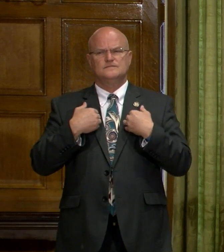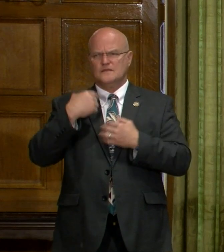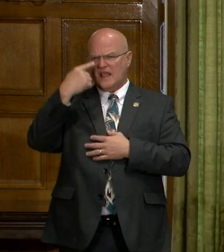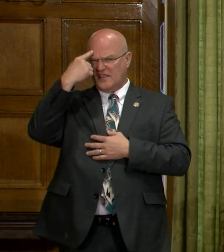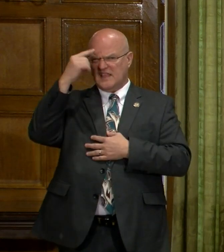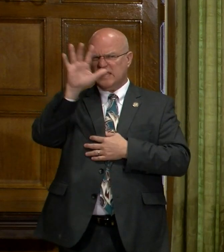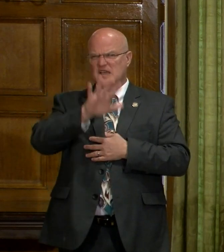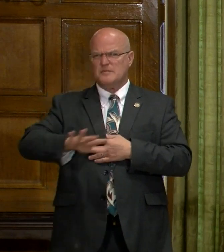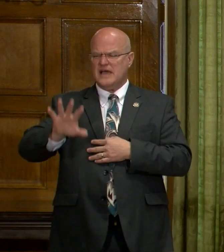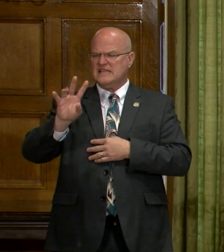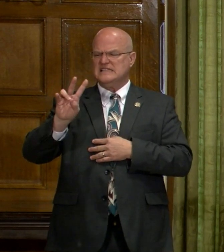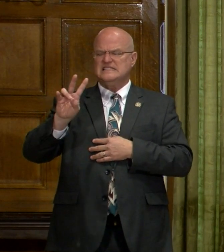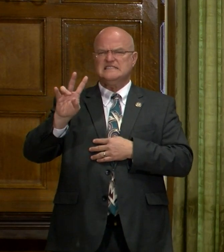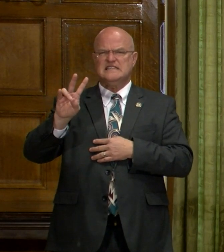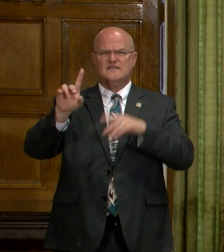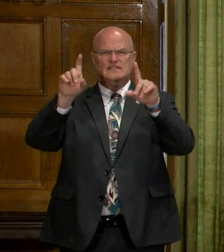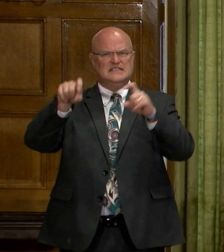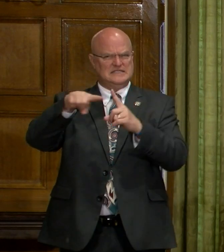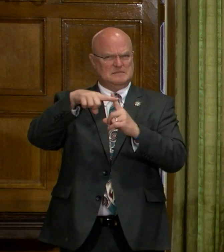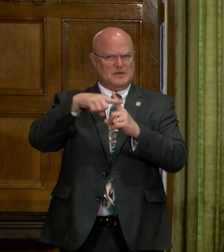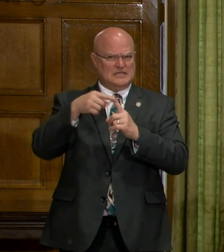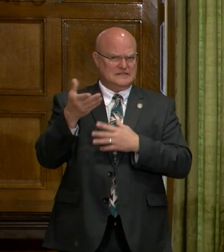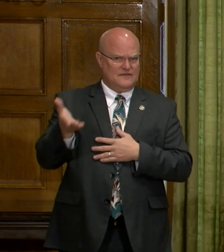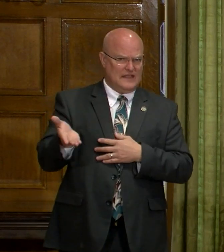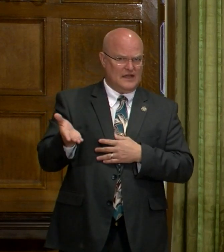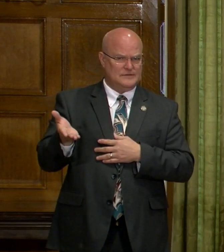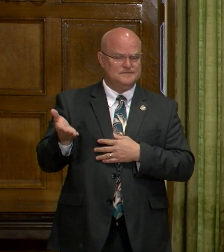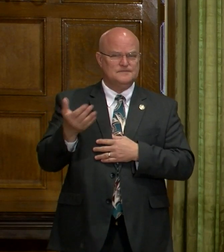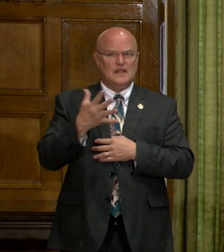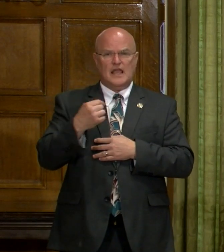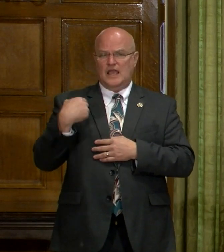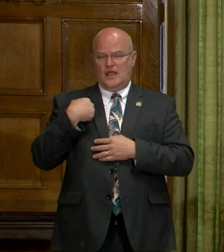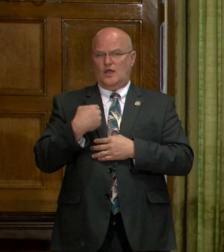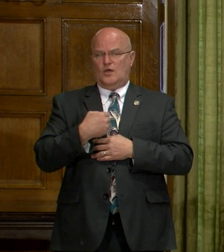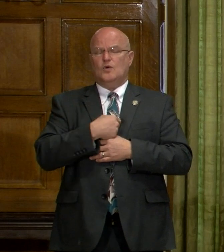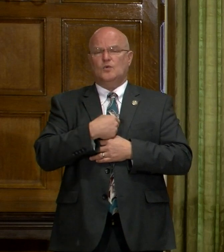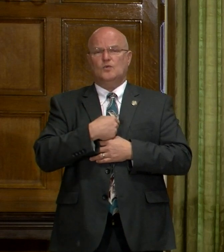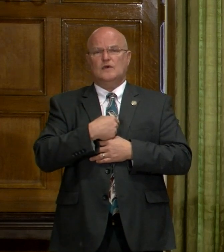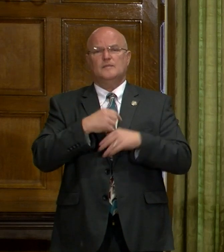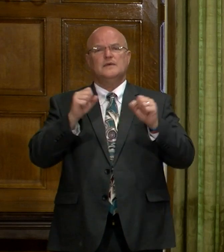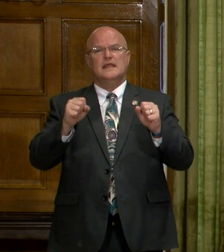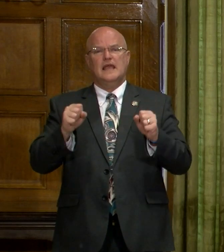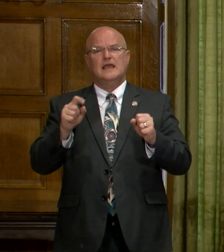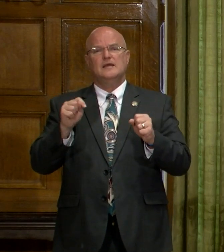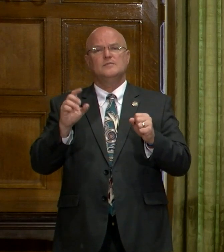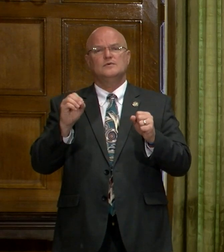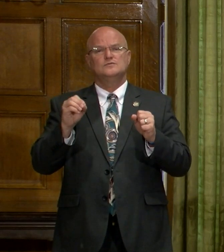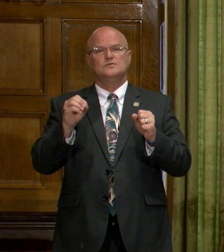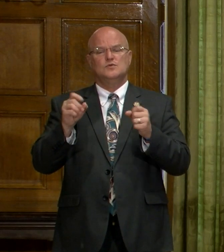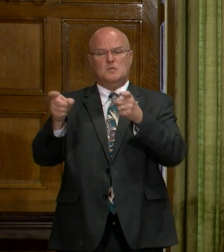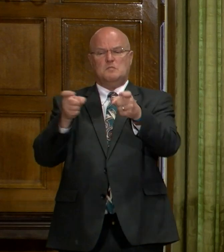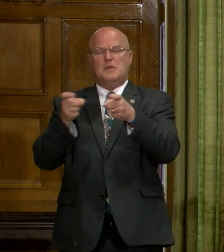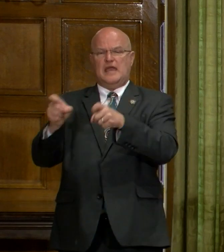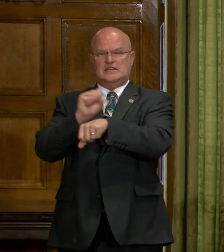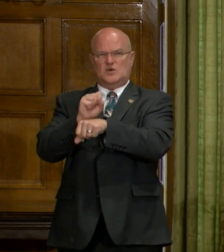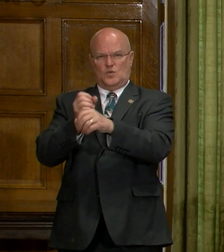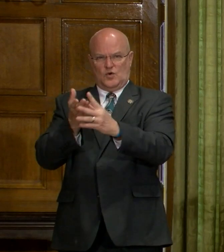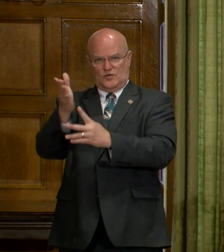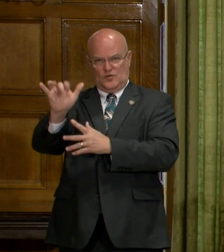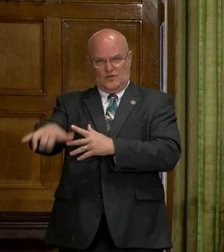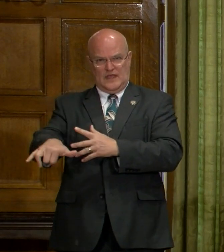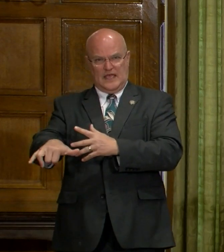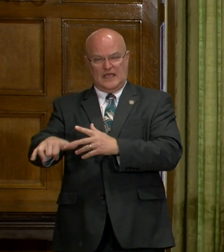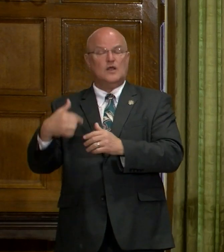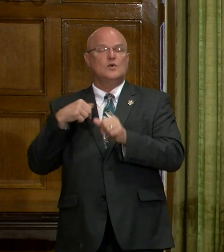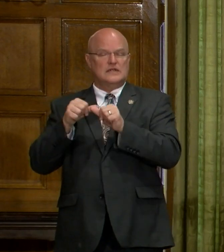I think it's about 7 that tested positive there, and we've been able to manage and work through that,